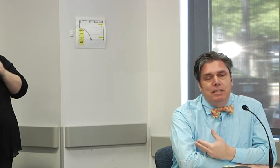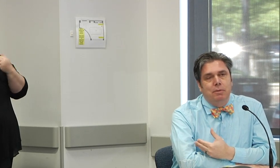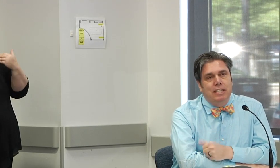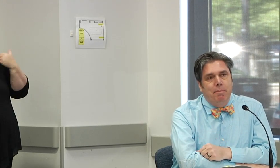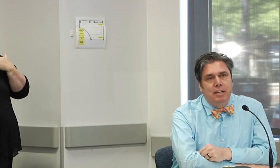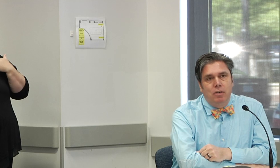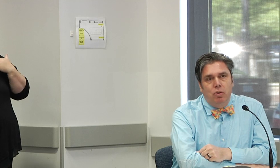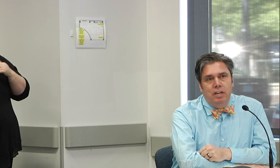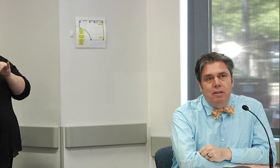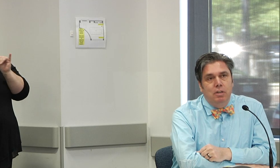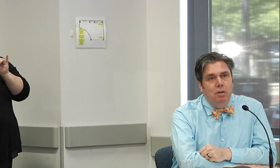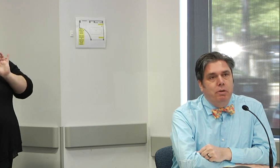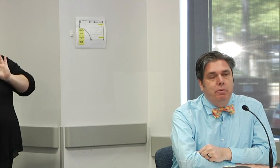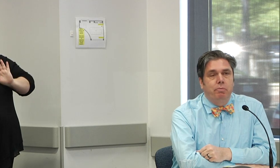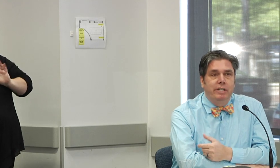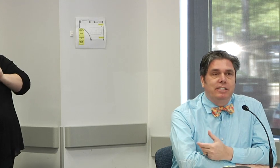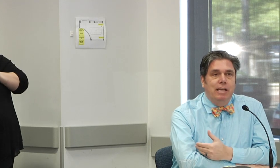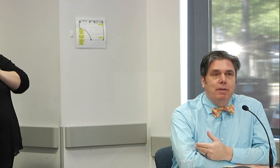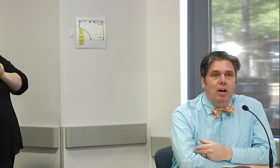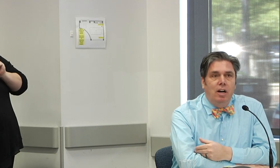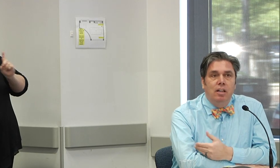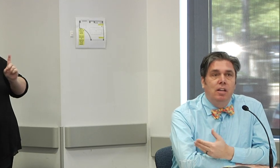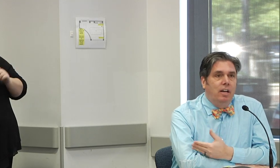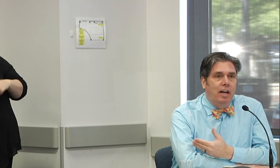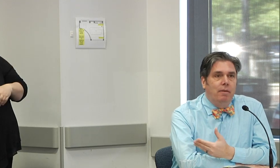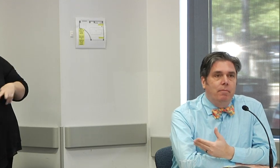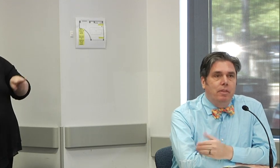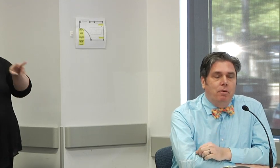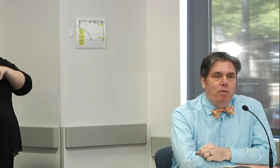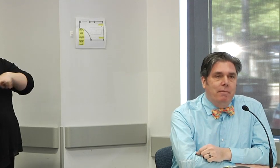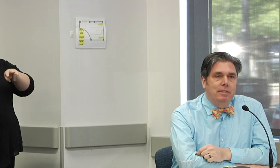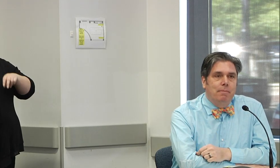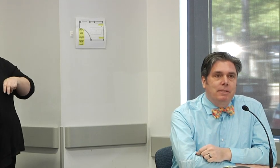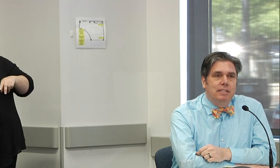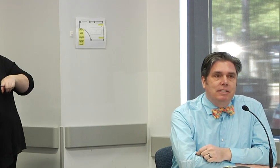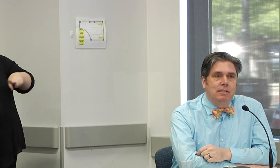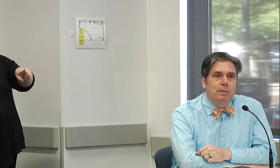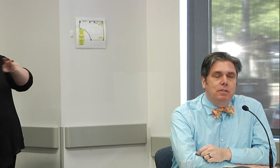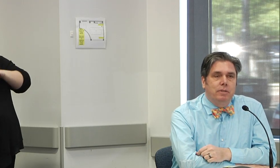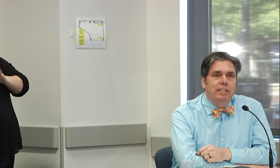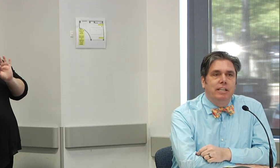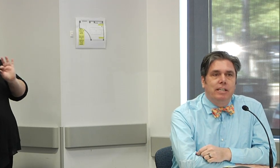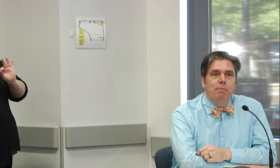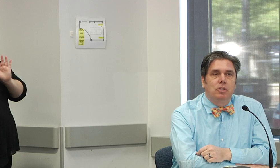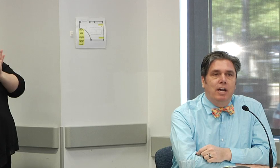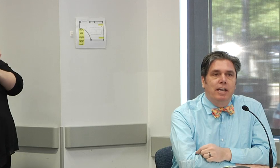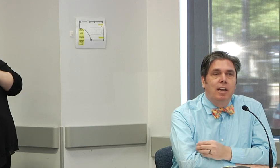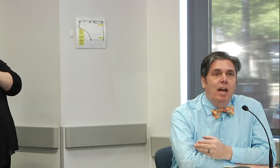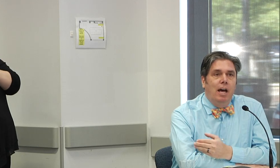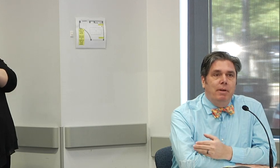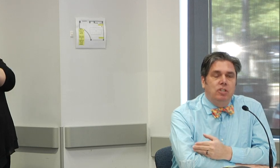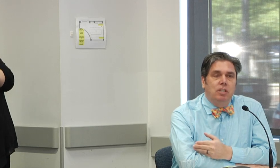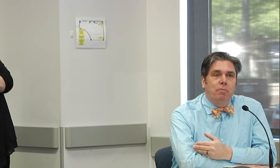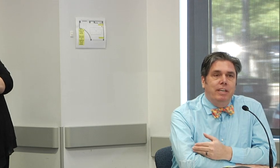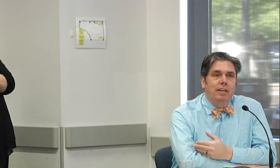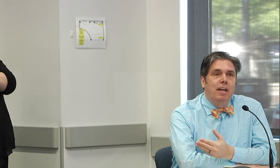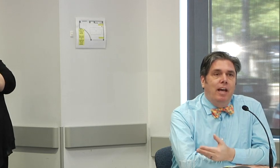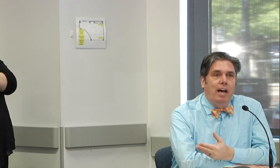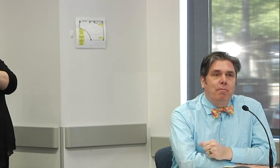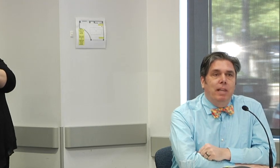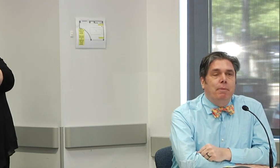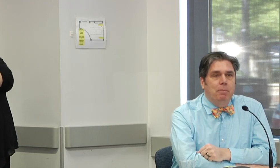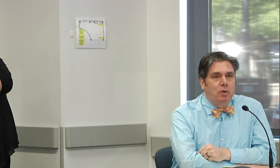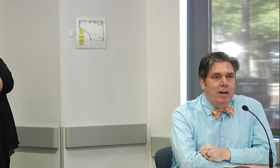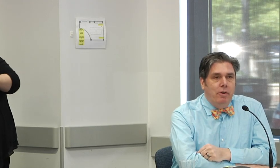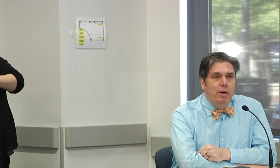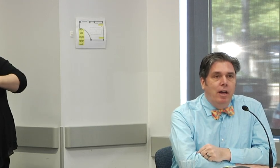see what's happening in Oregon, we'll re-examine all the requirements on businesses, but it's really an attempt to try and make sure that we can let